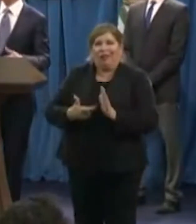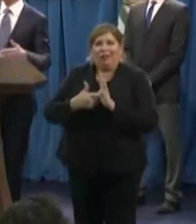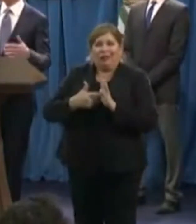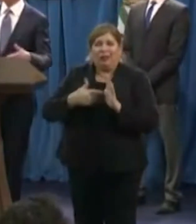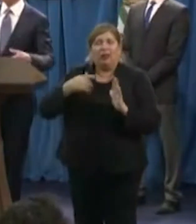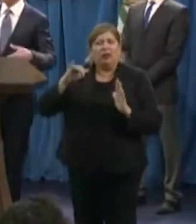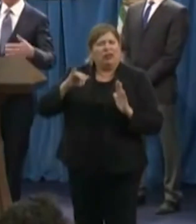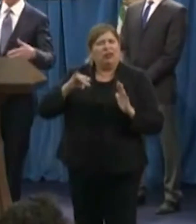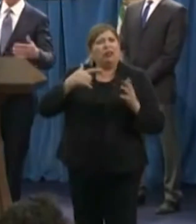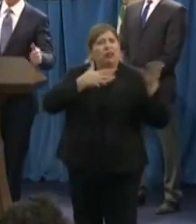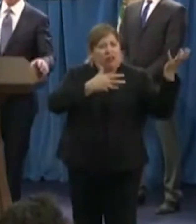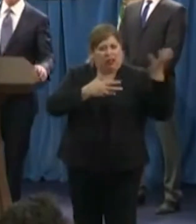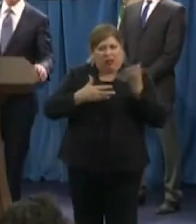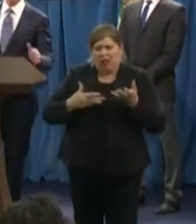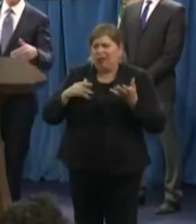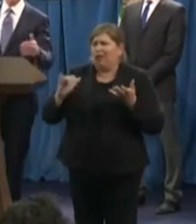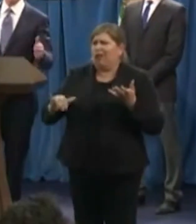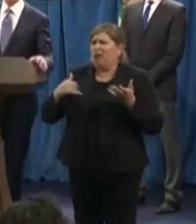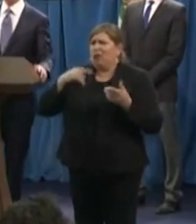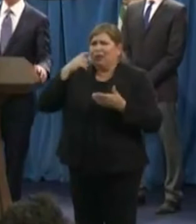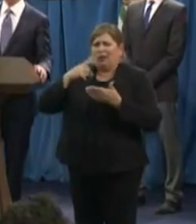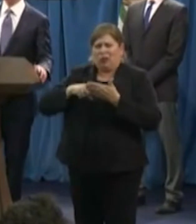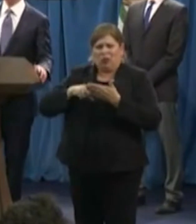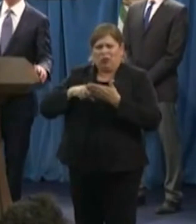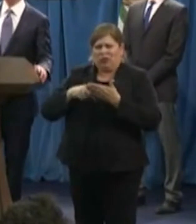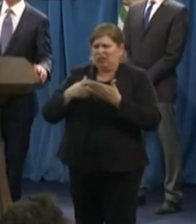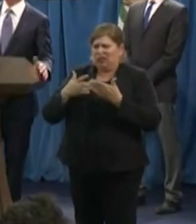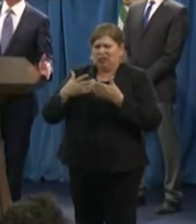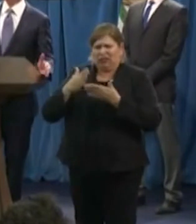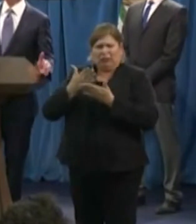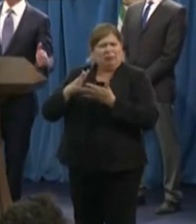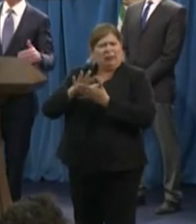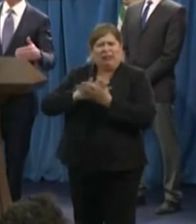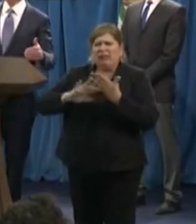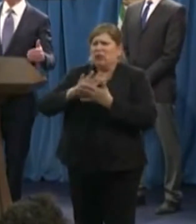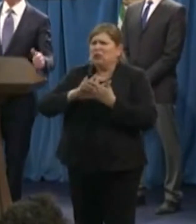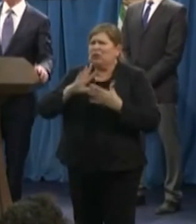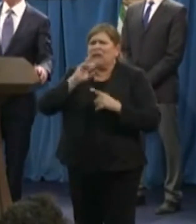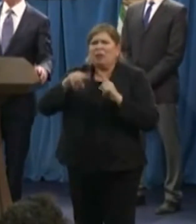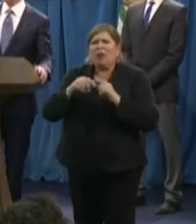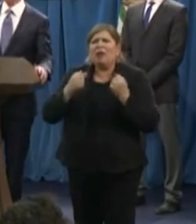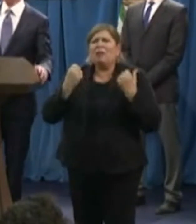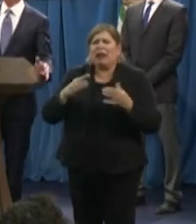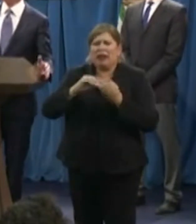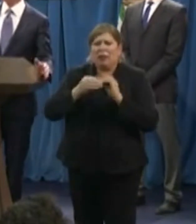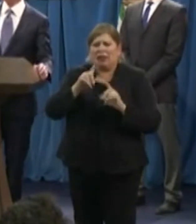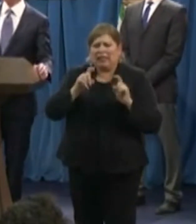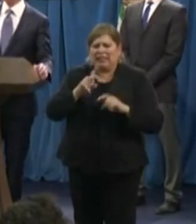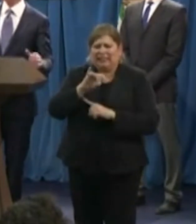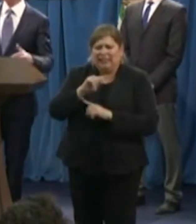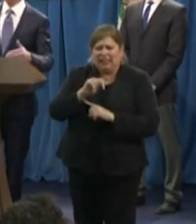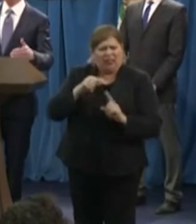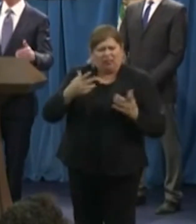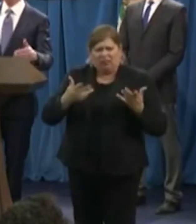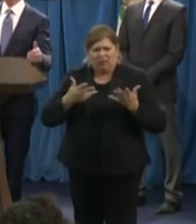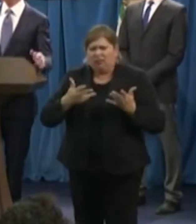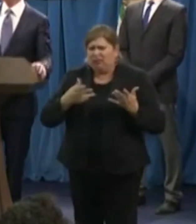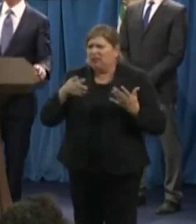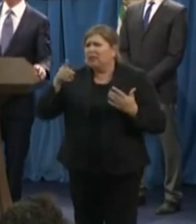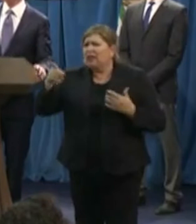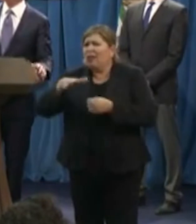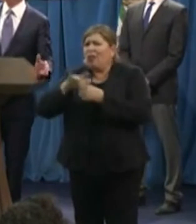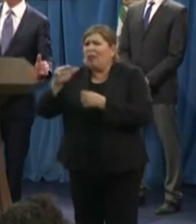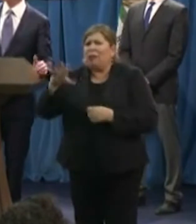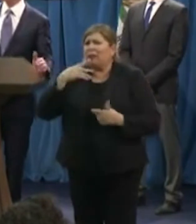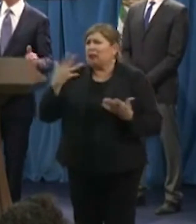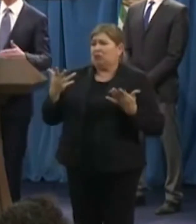ambiguity. We were referencing the number of test kits, and we were then getting queries back from some of our local labs saying, well, we can't use